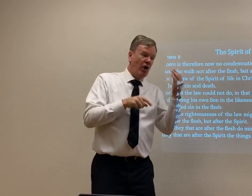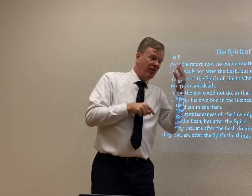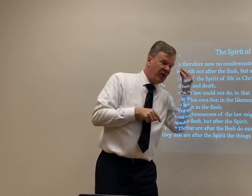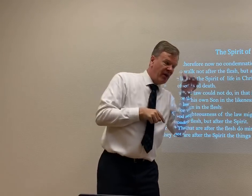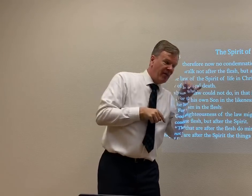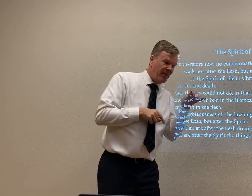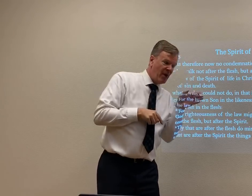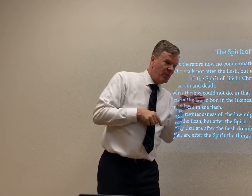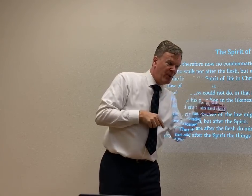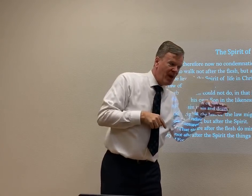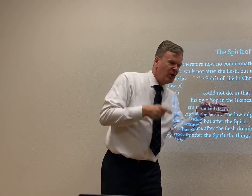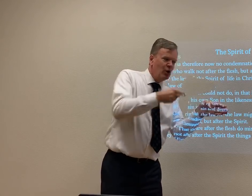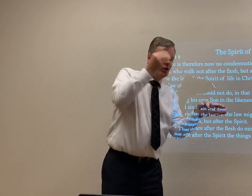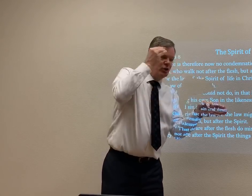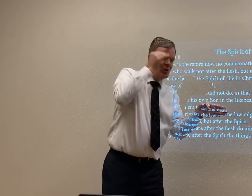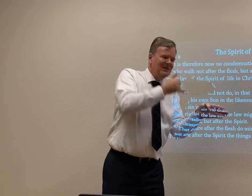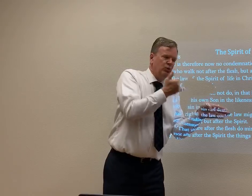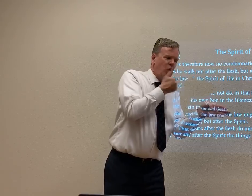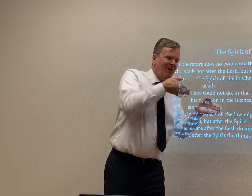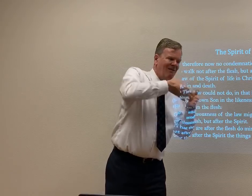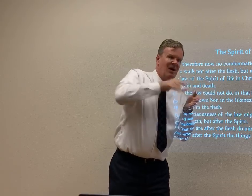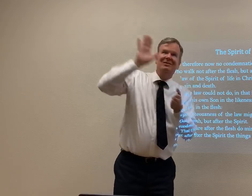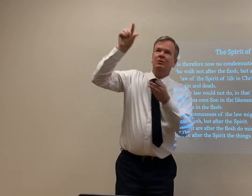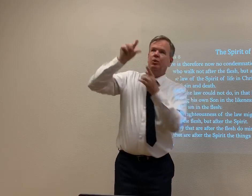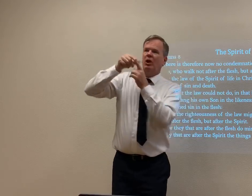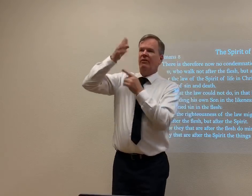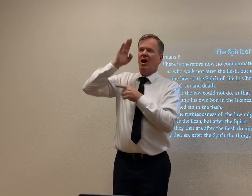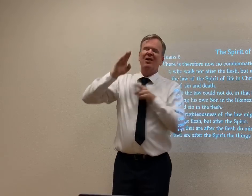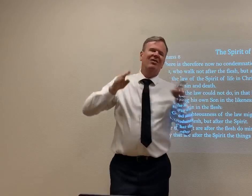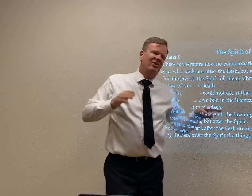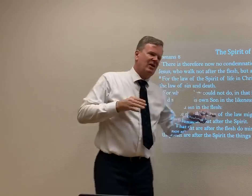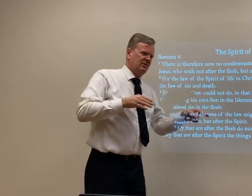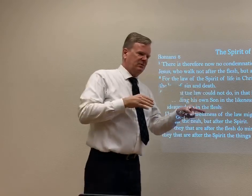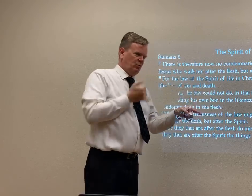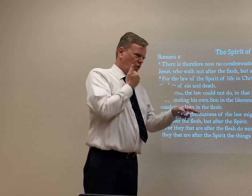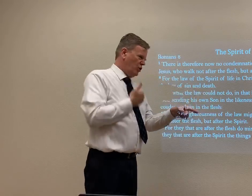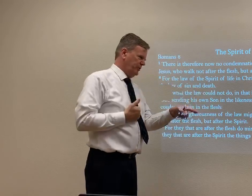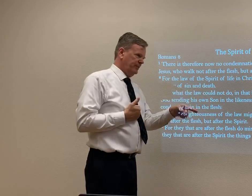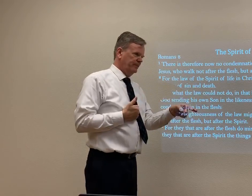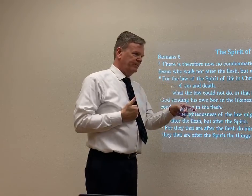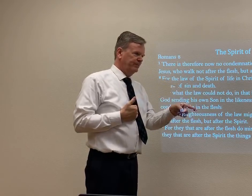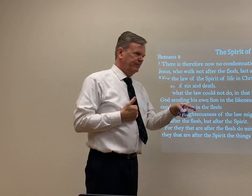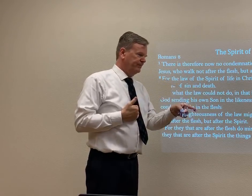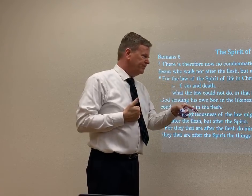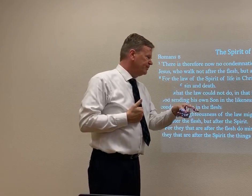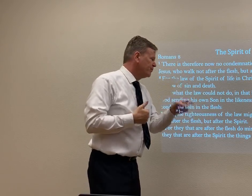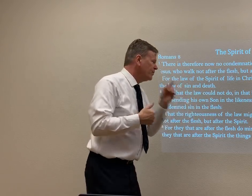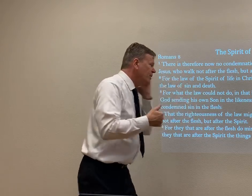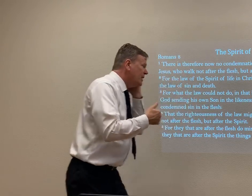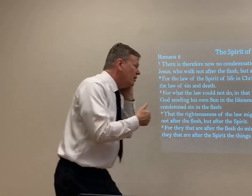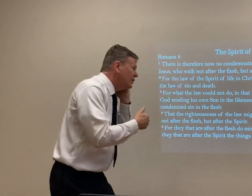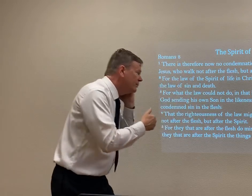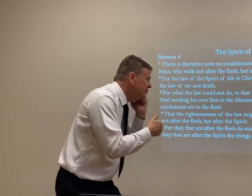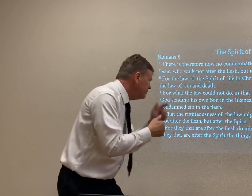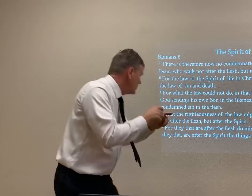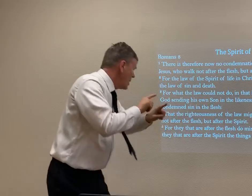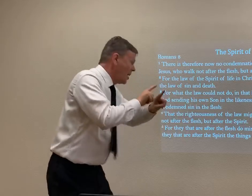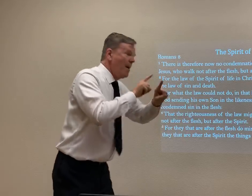do so in direct opposition to God, knowing that it's against the word of God. That's wrong. Okay?